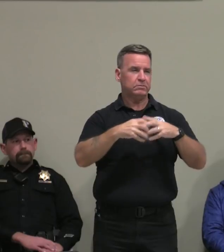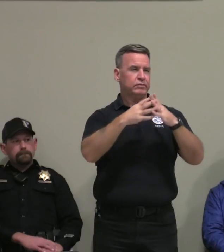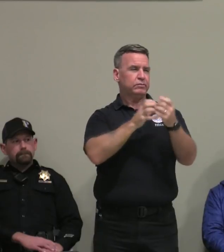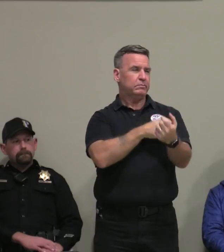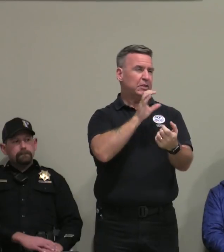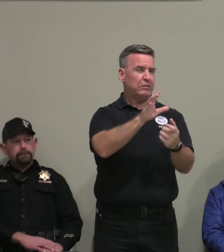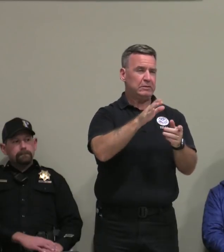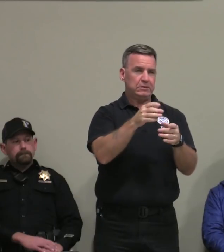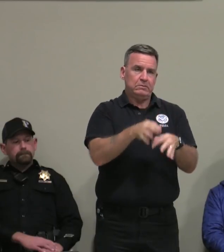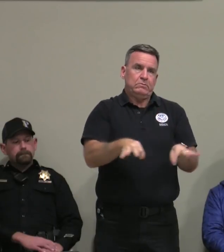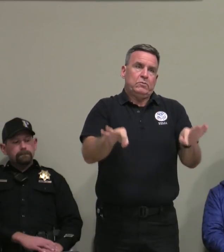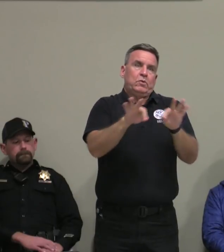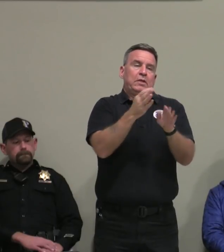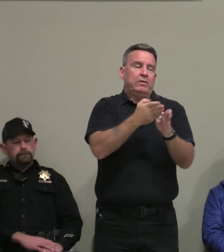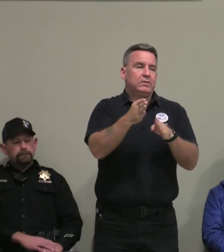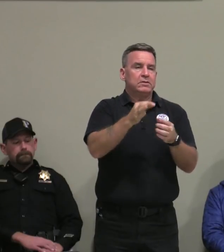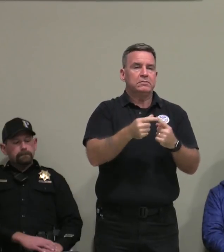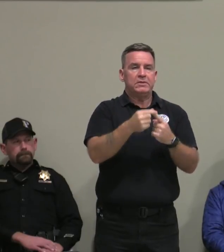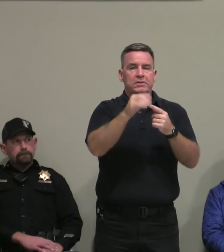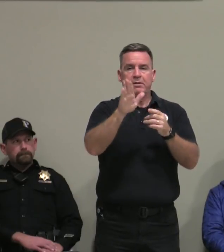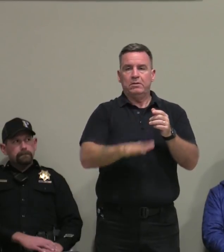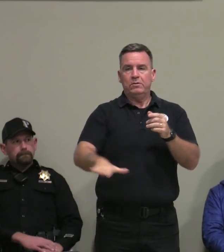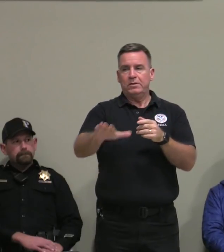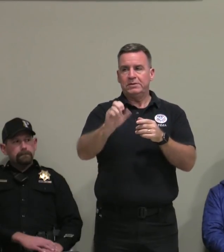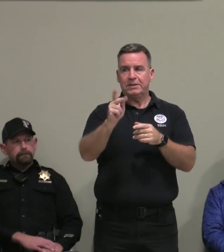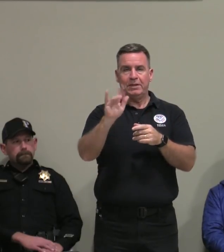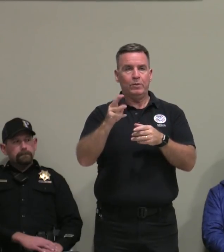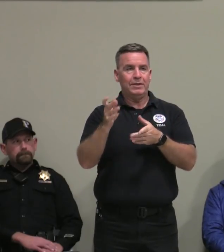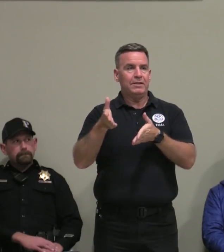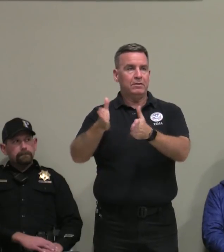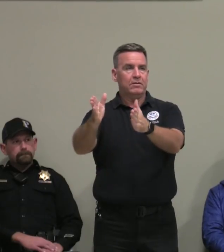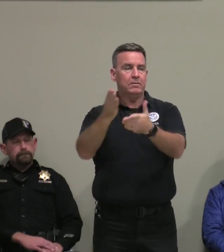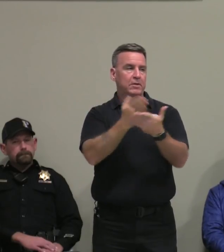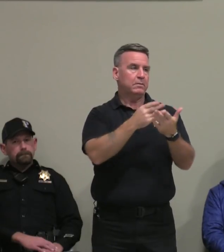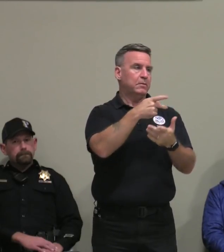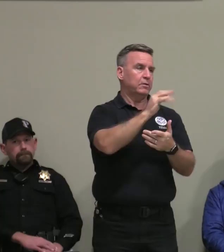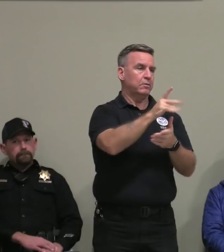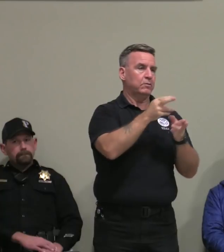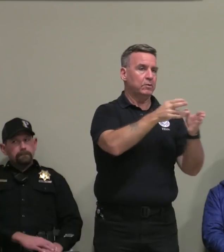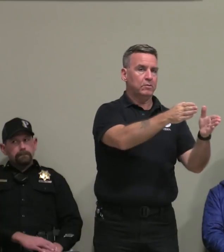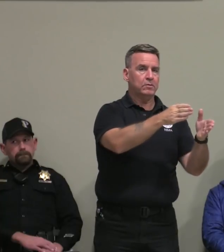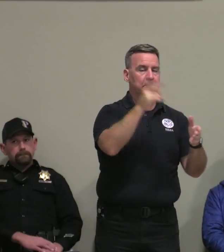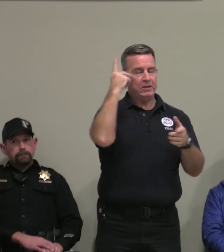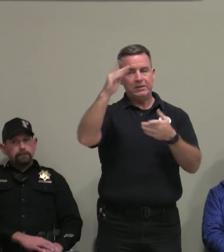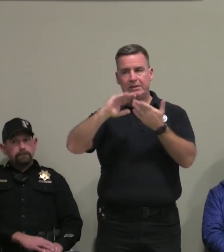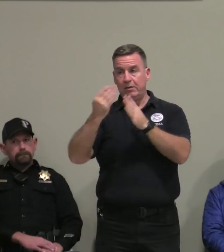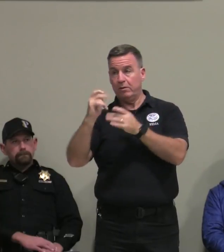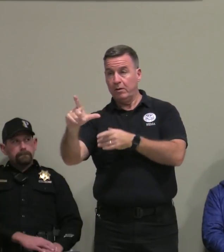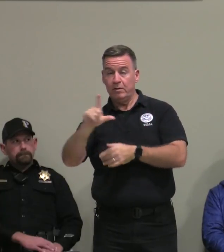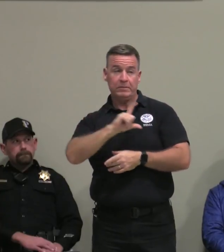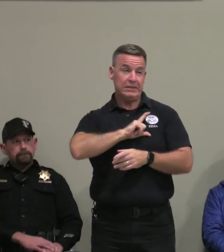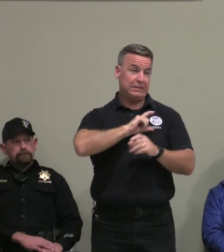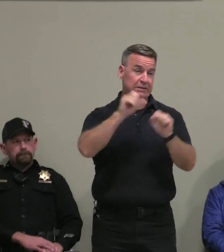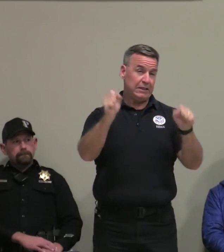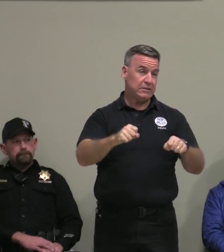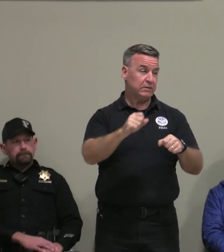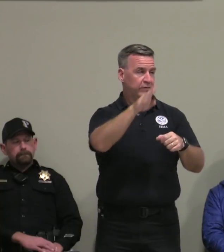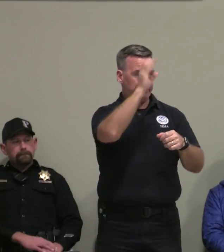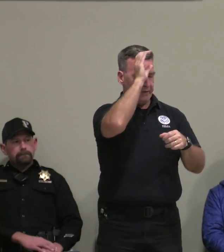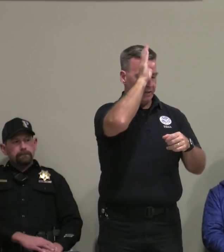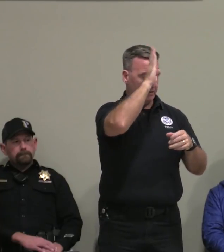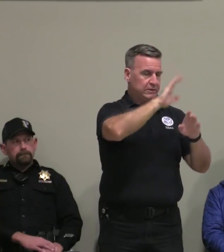areas of Paradise, including the lower Skyway corridor, parts of Clark Road, Paradise Town Hall, police station, and the fire station.